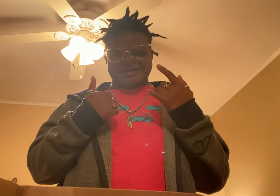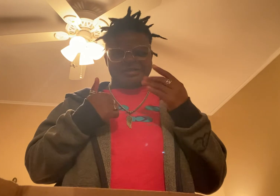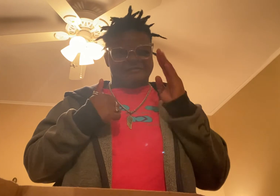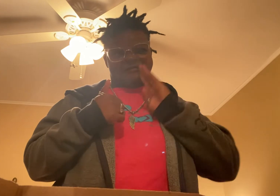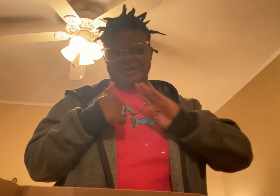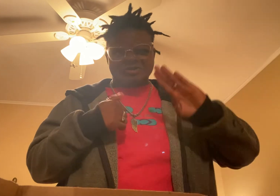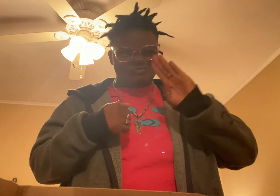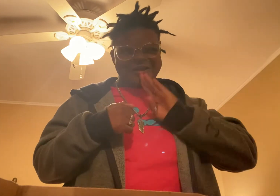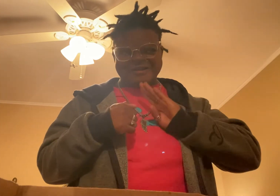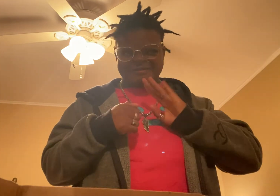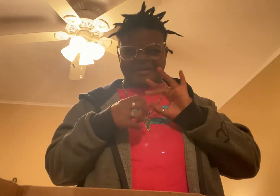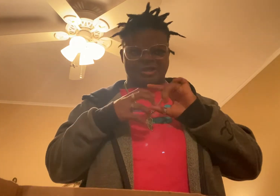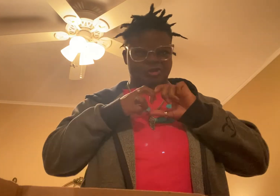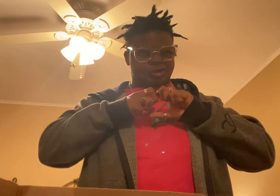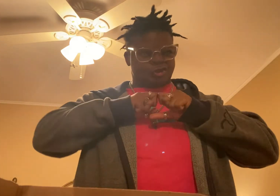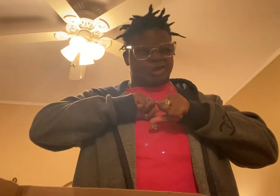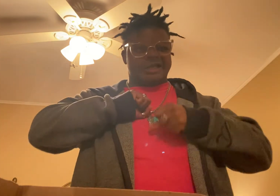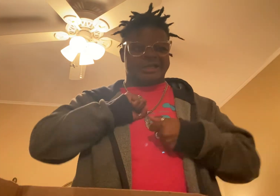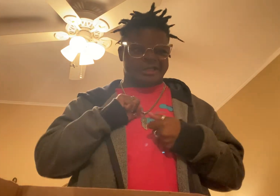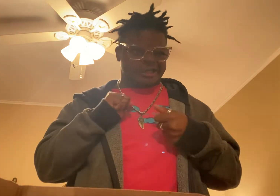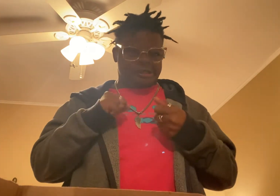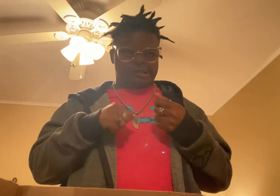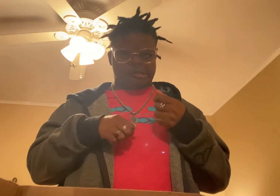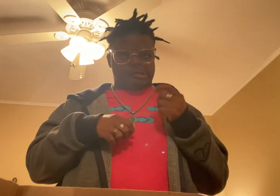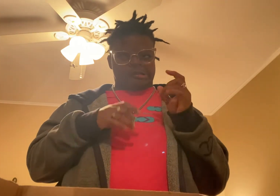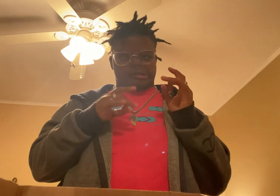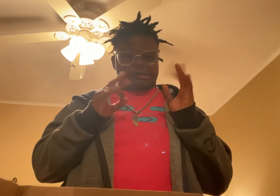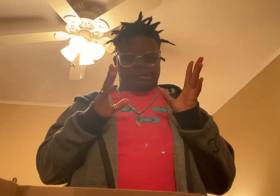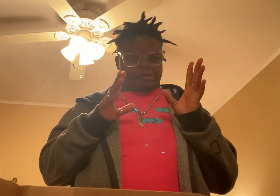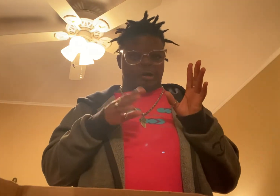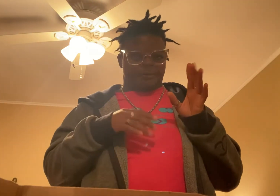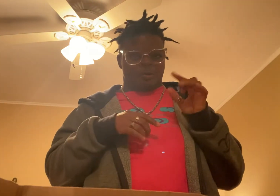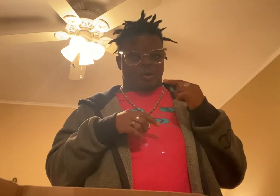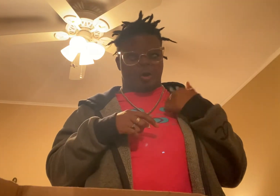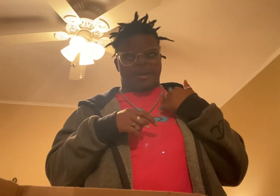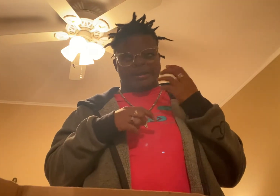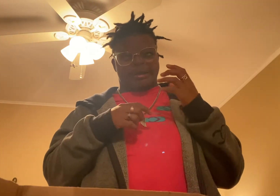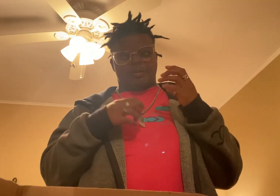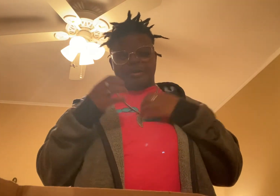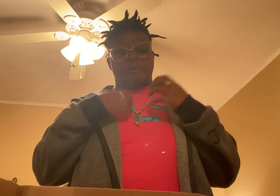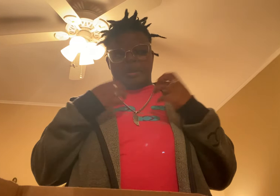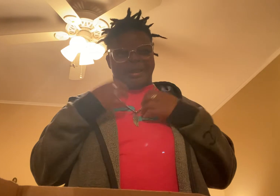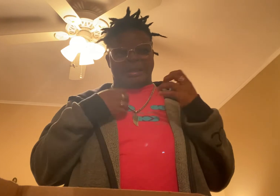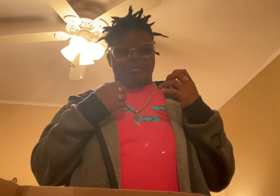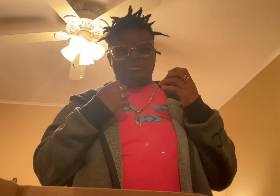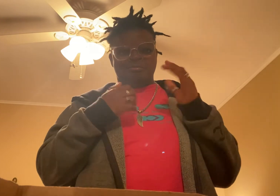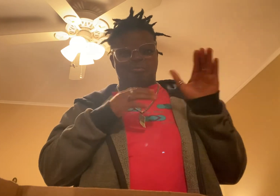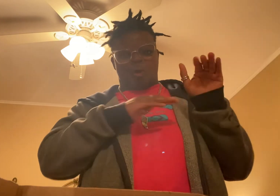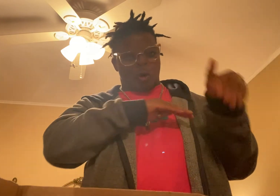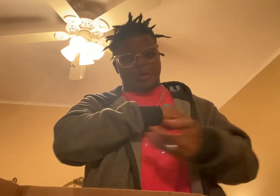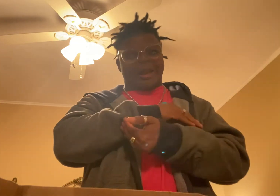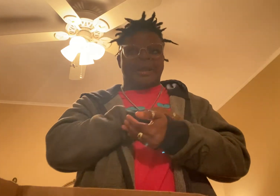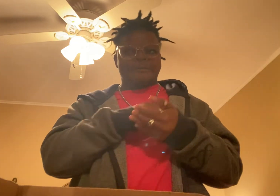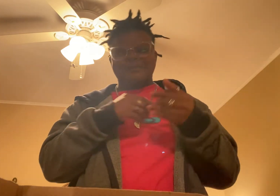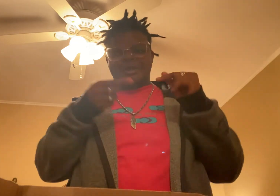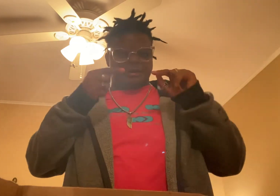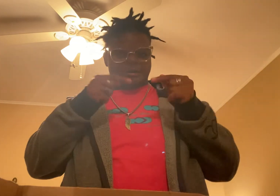you frustrated, makes you cranky. It's awful. All I did was complain all night because of the